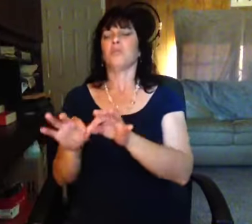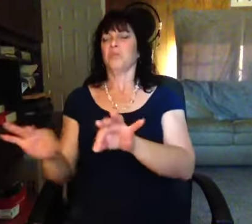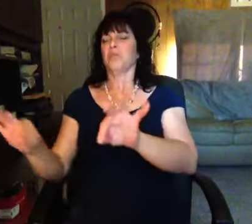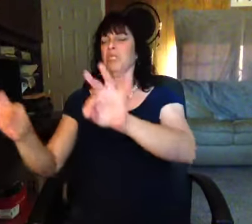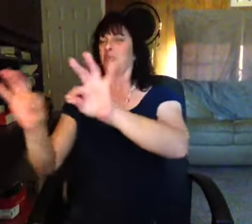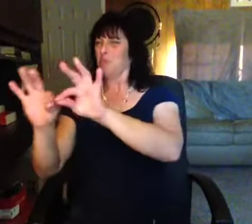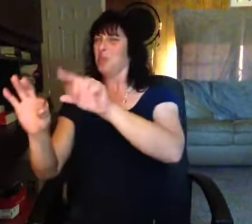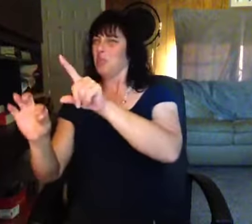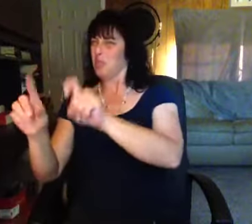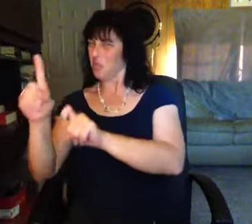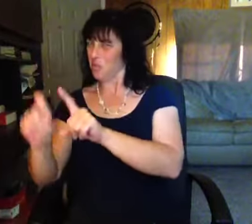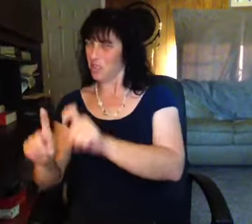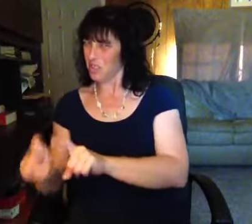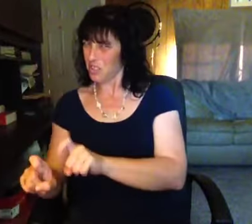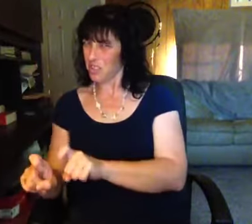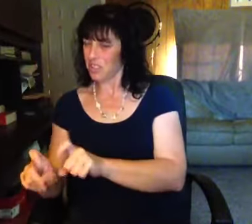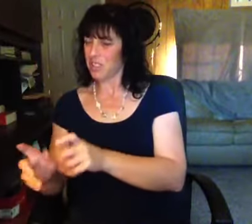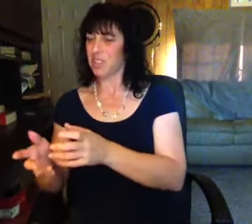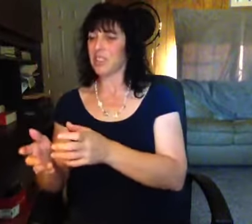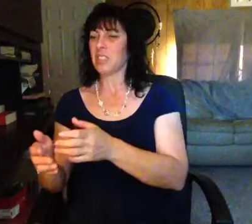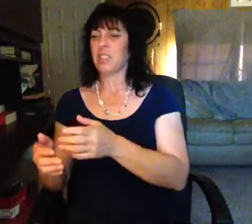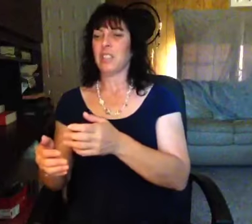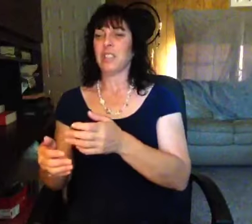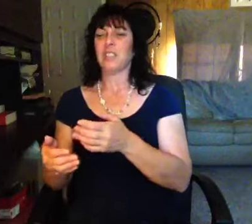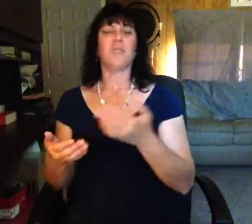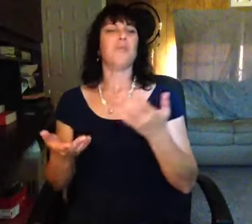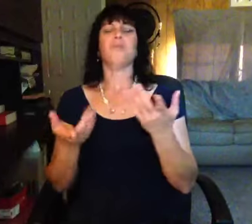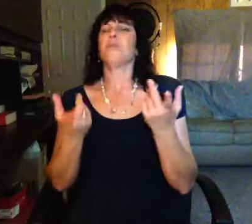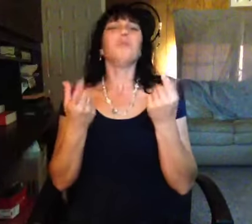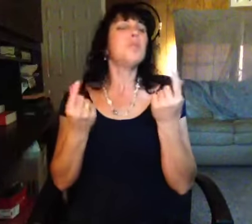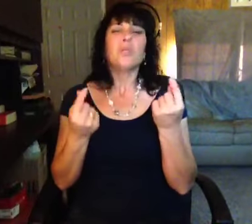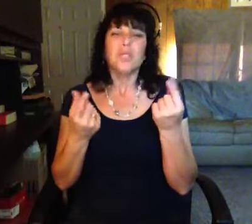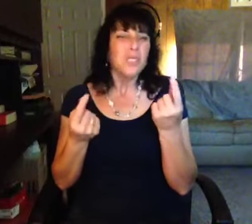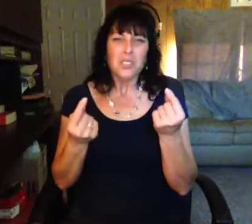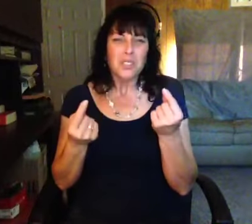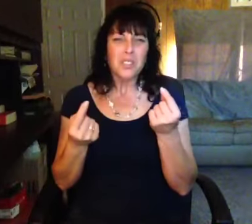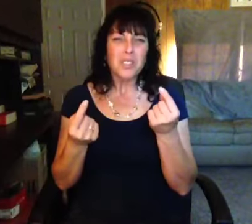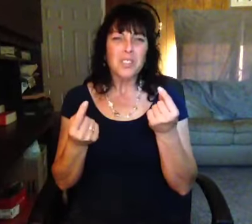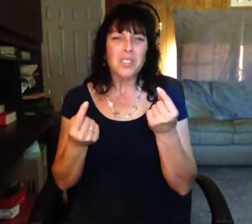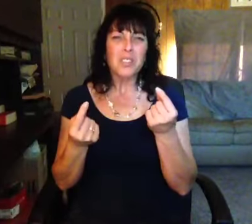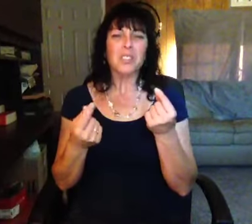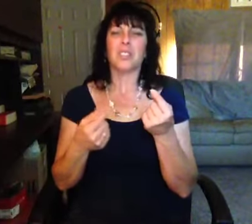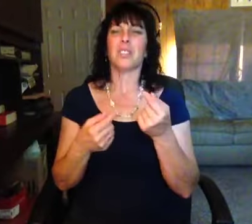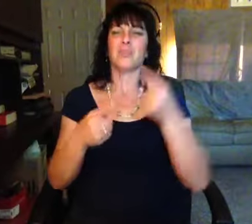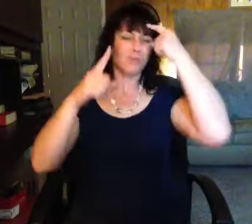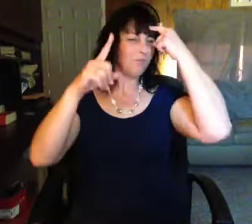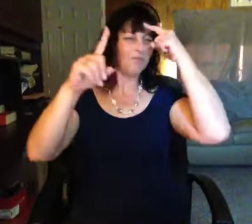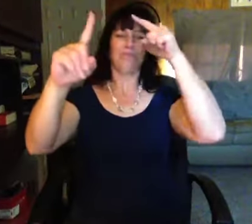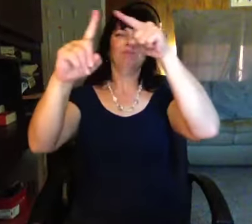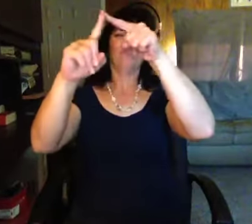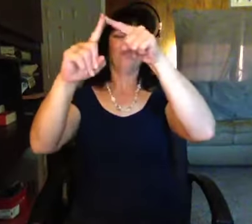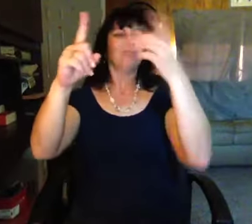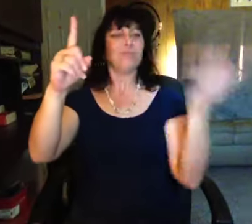doing, why does it matter, where did it come from, and where does it